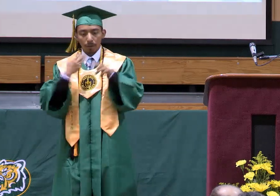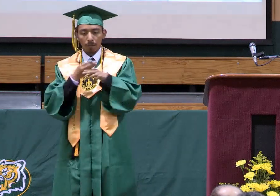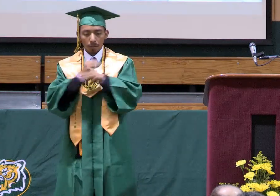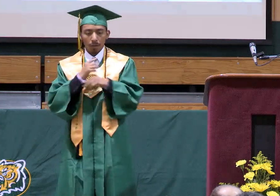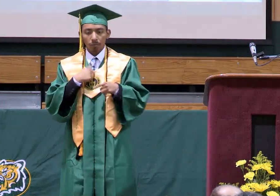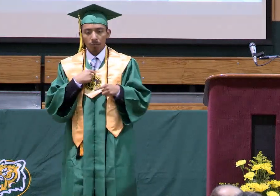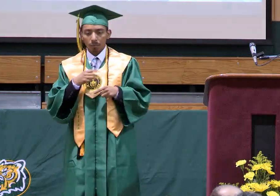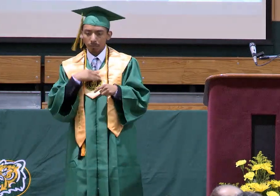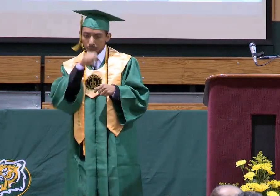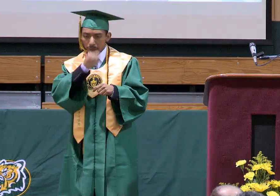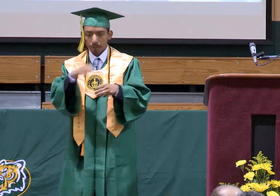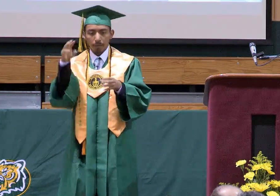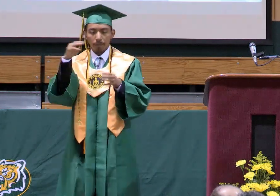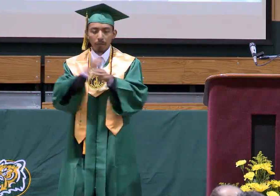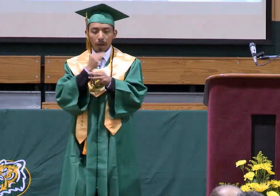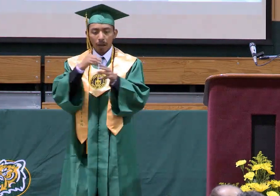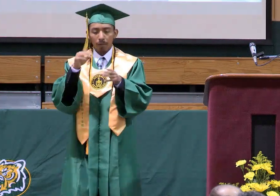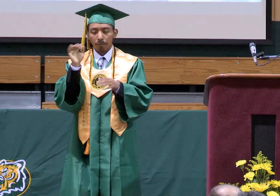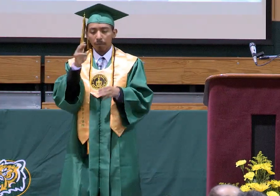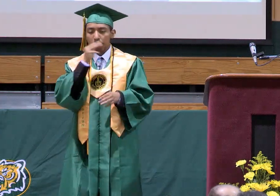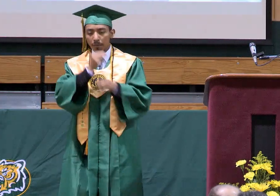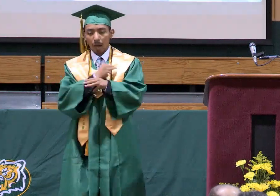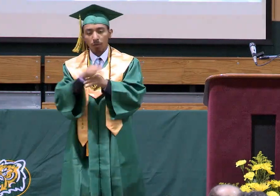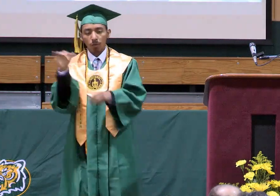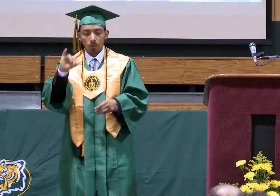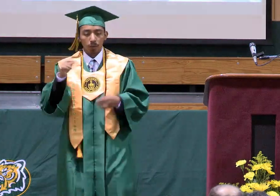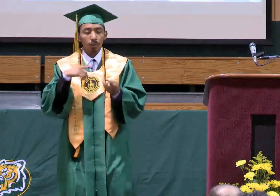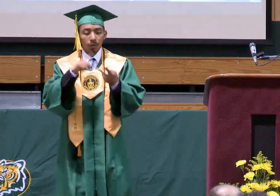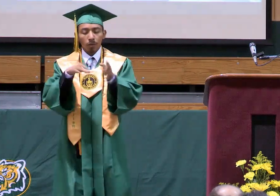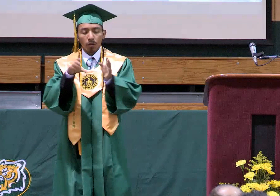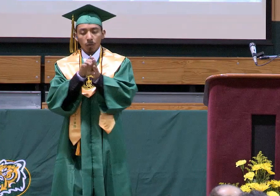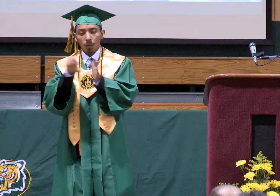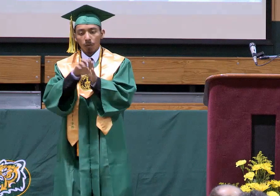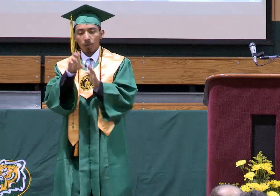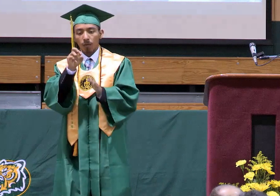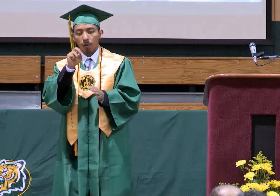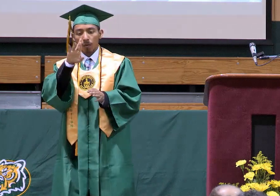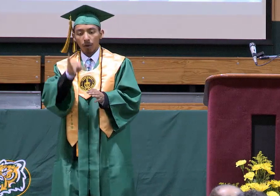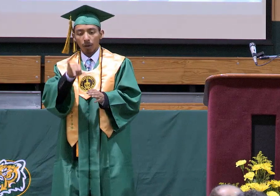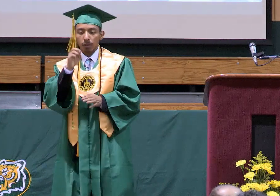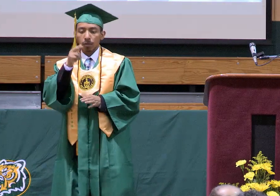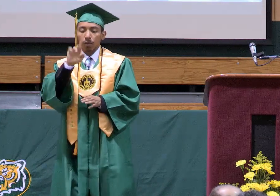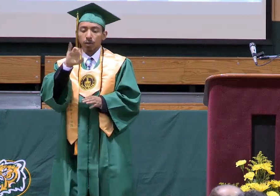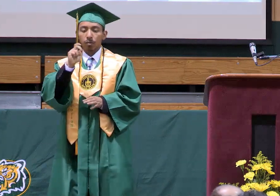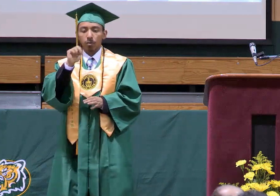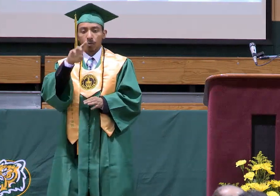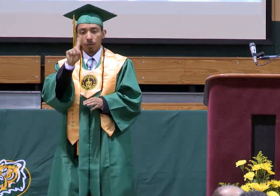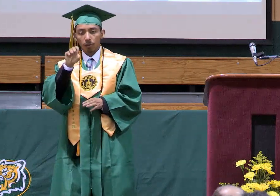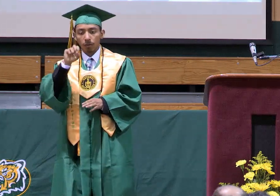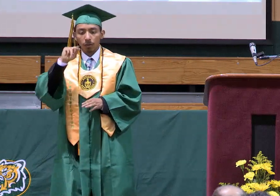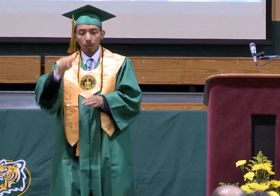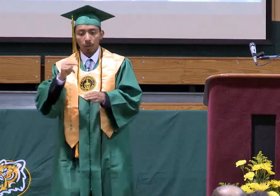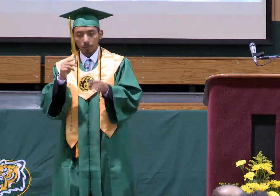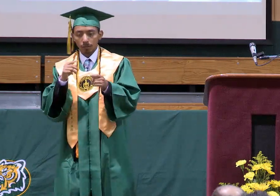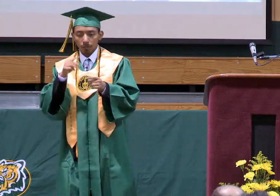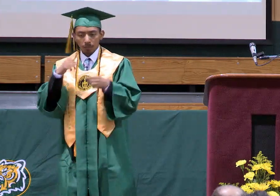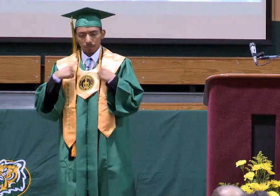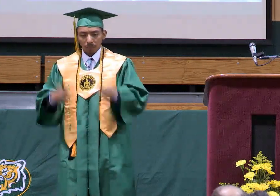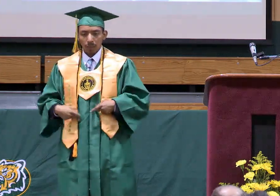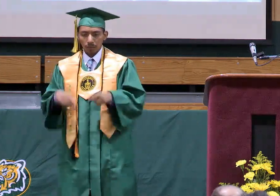Chad Moore as my math teacher. I really love math. He's a great mathematician, as well as Mr. Corey Richardson, who taught